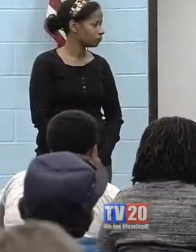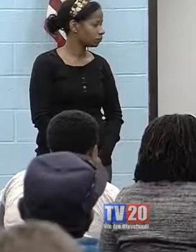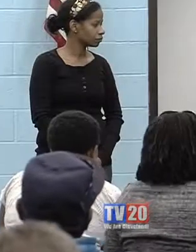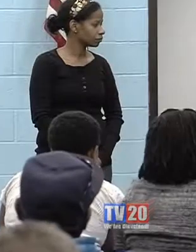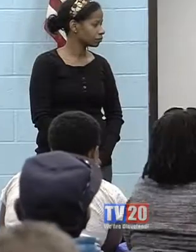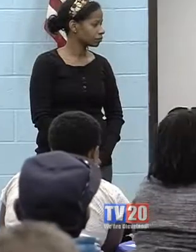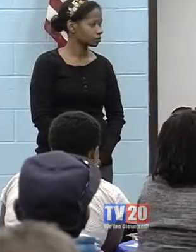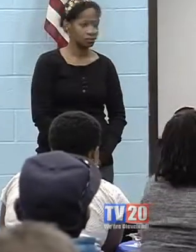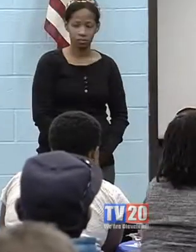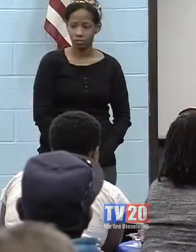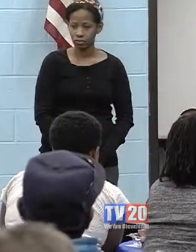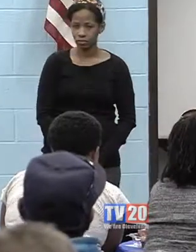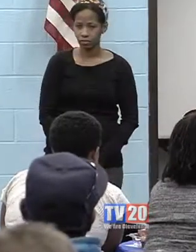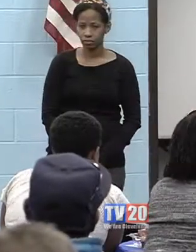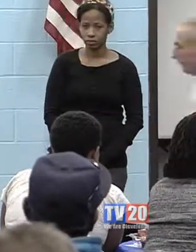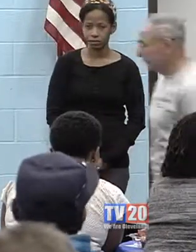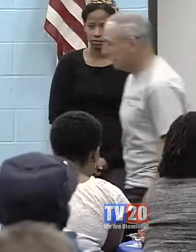amazing